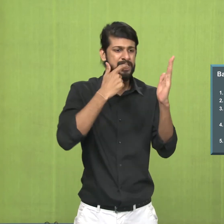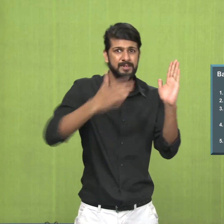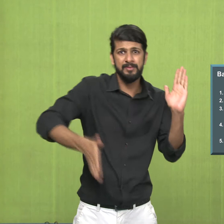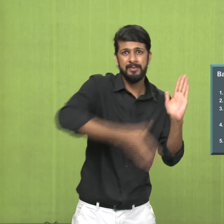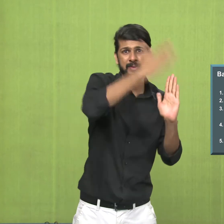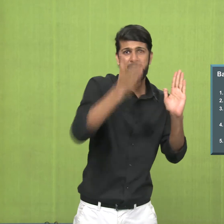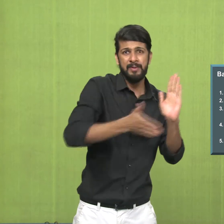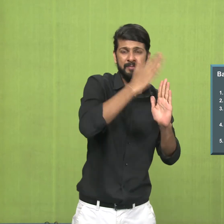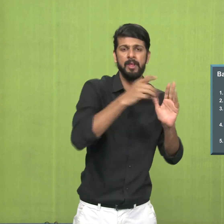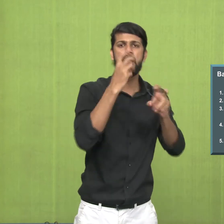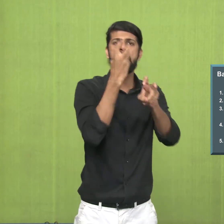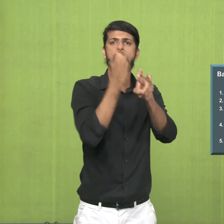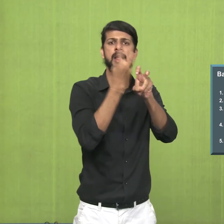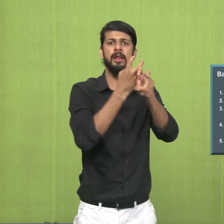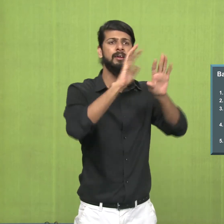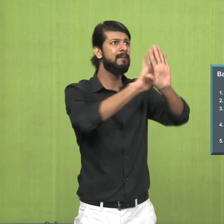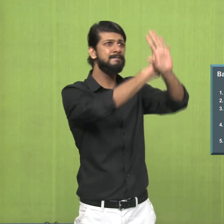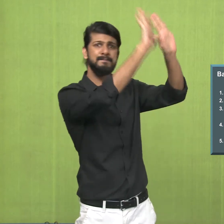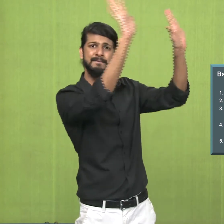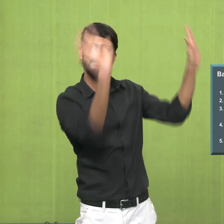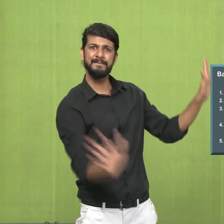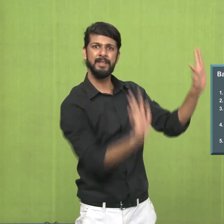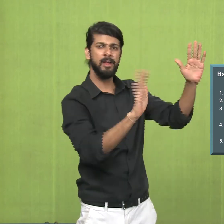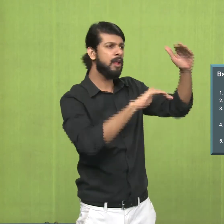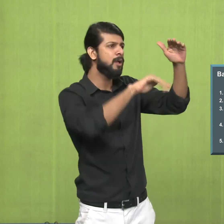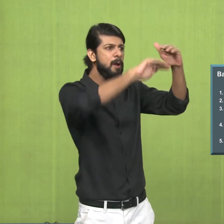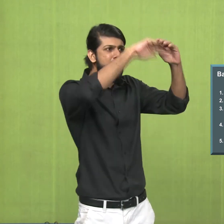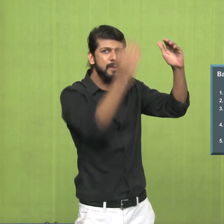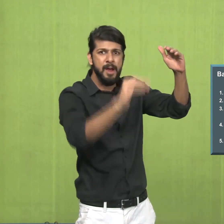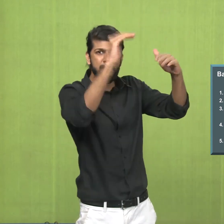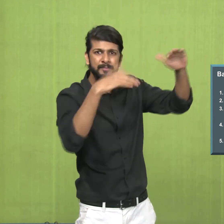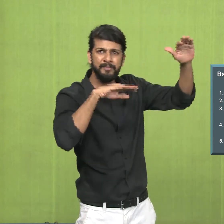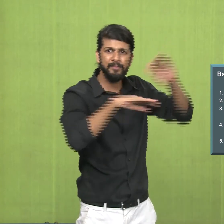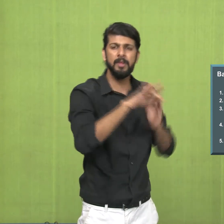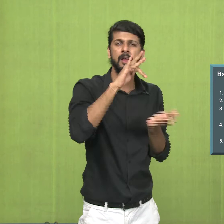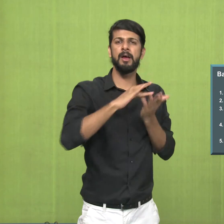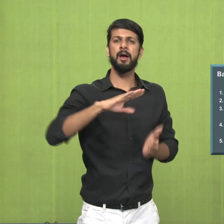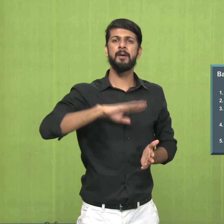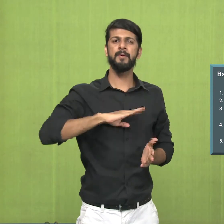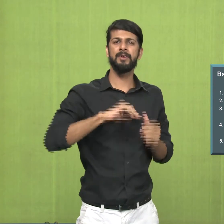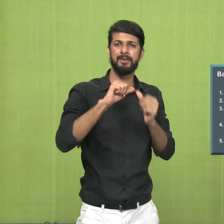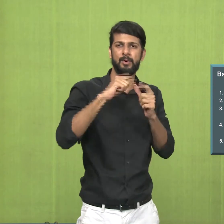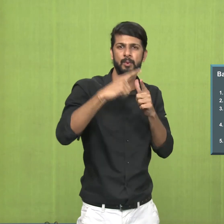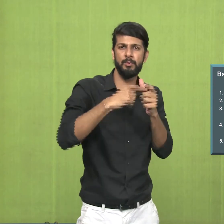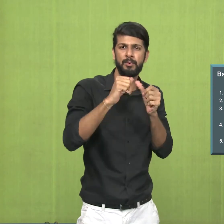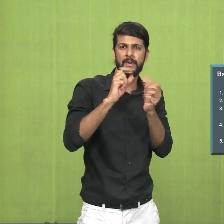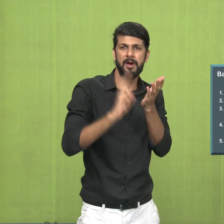The similar technique, that is the tempera technique, is also used in the rock paintings